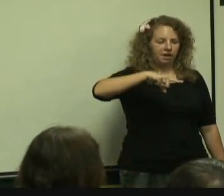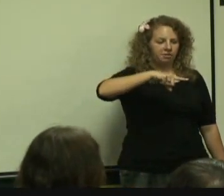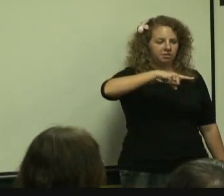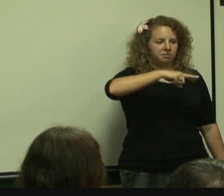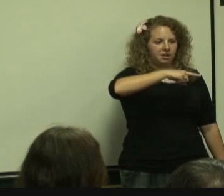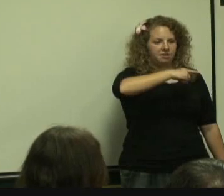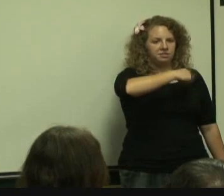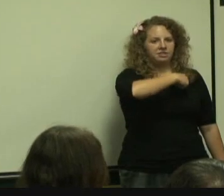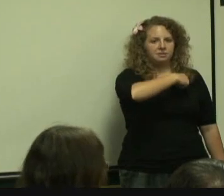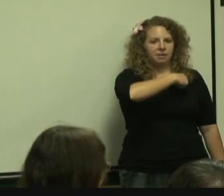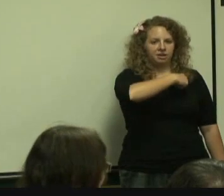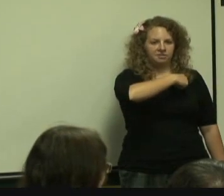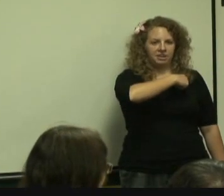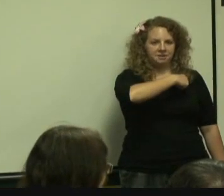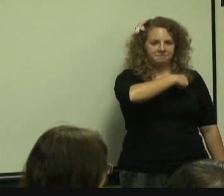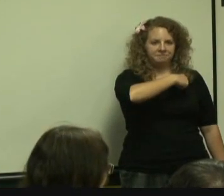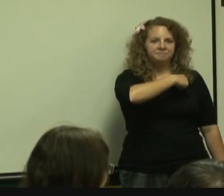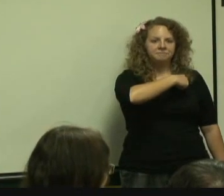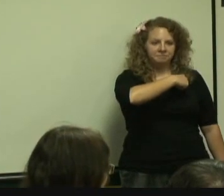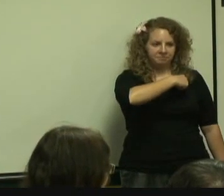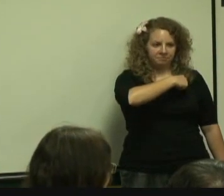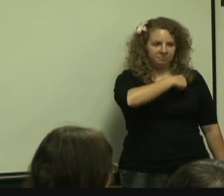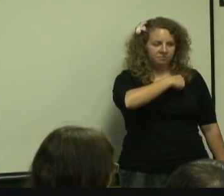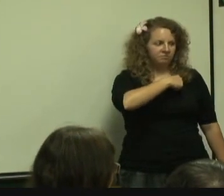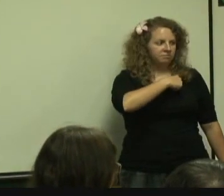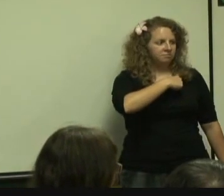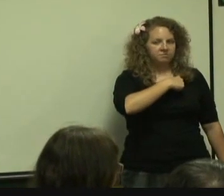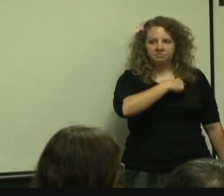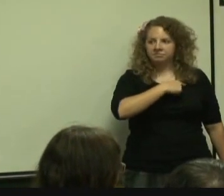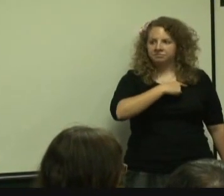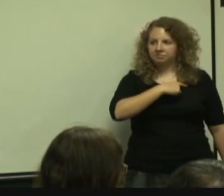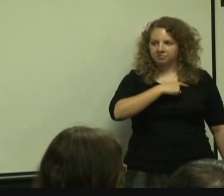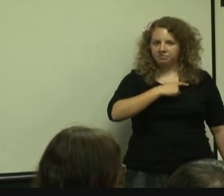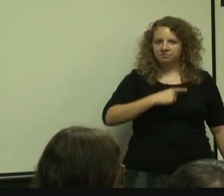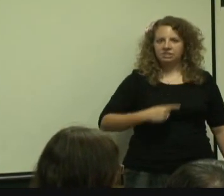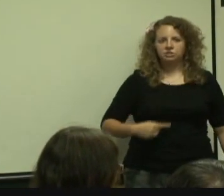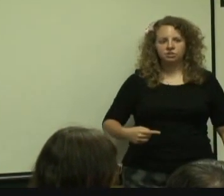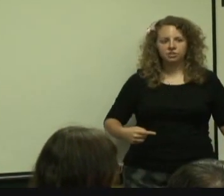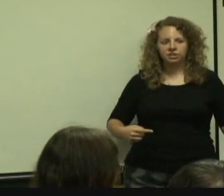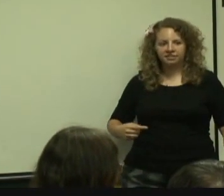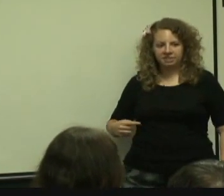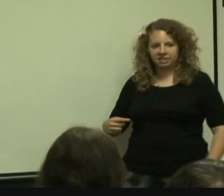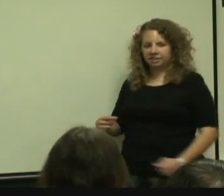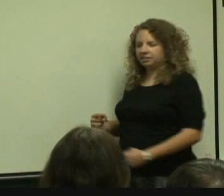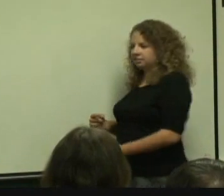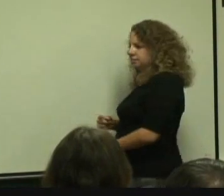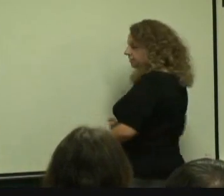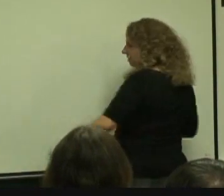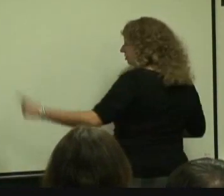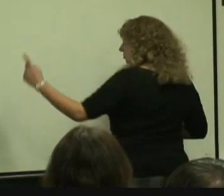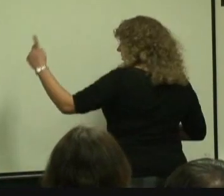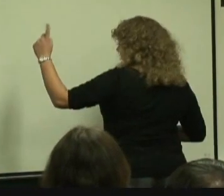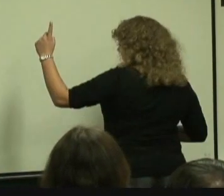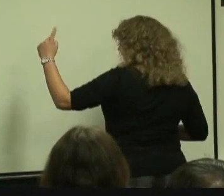out, around, and back over here. Mm-hmm. Like a circle. So if you're left-handed, then you'd start on this